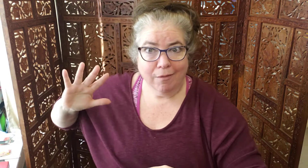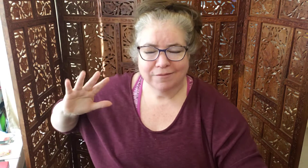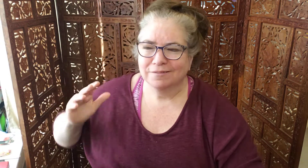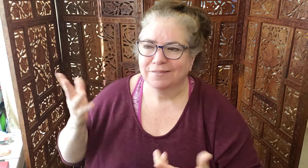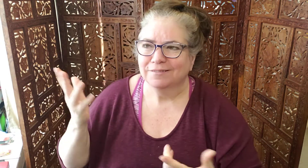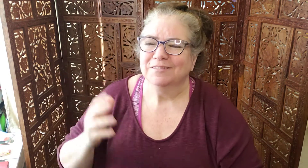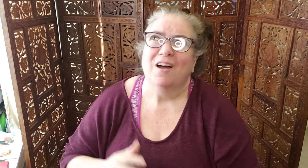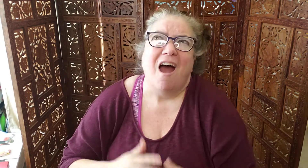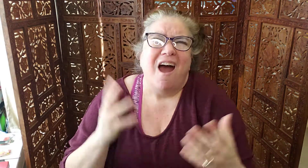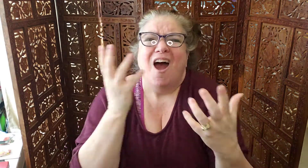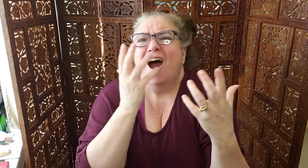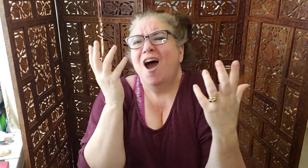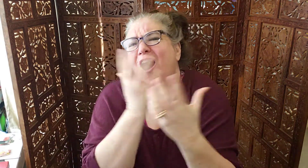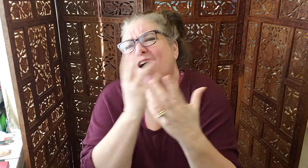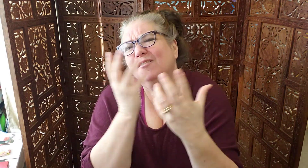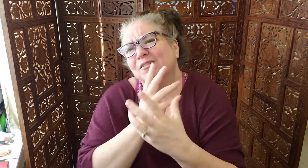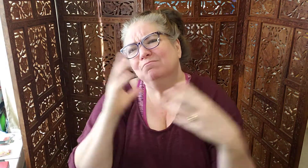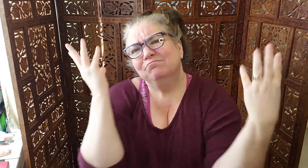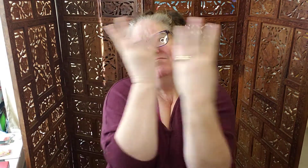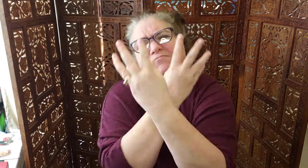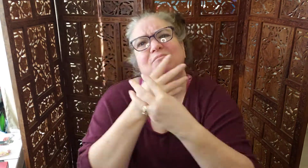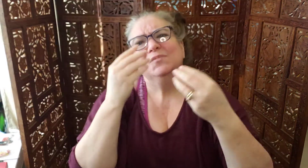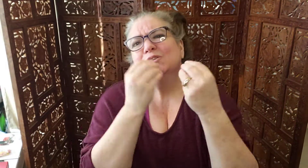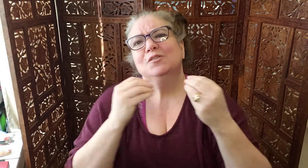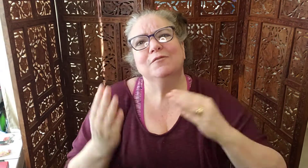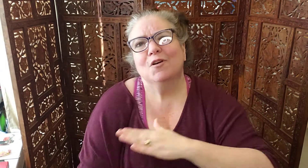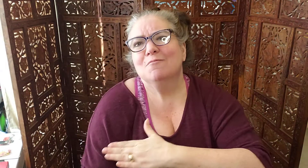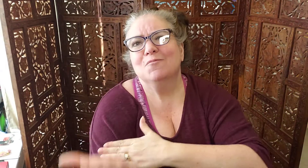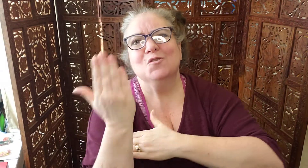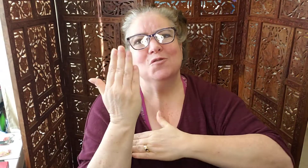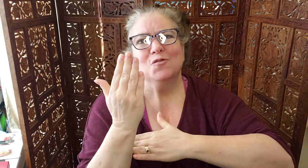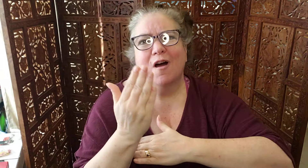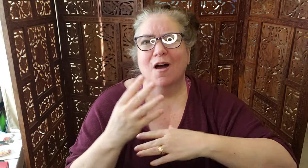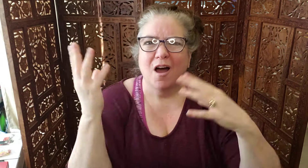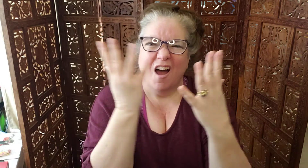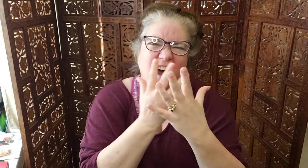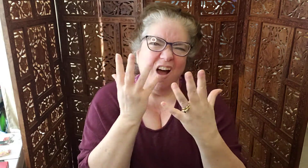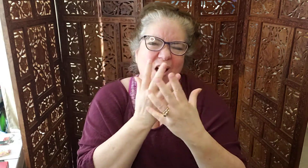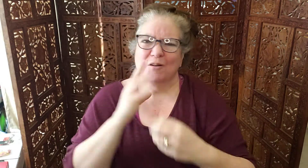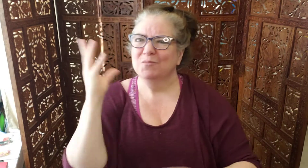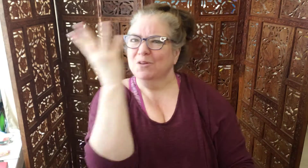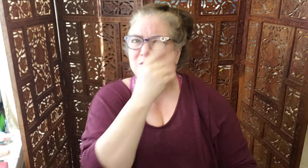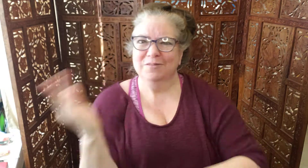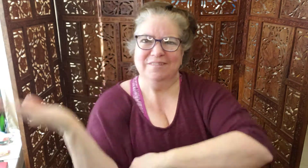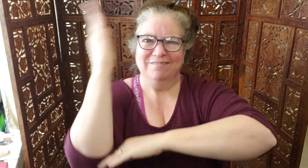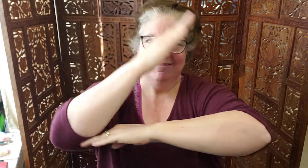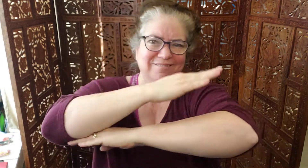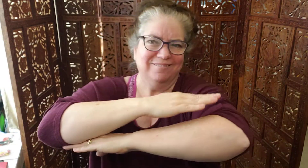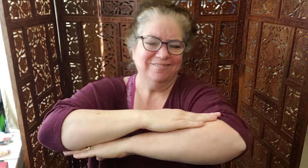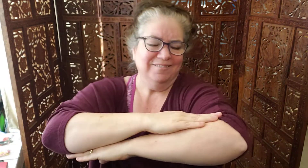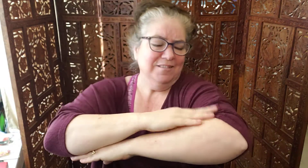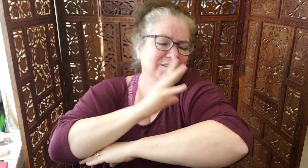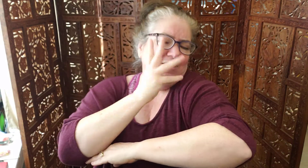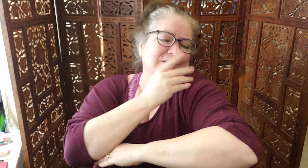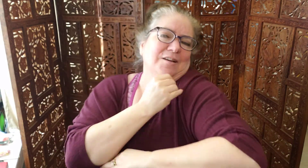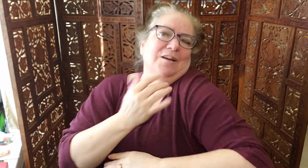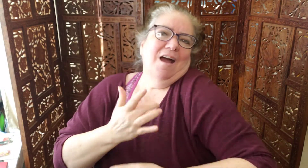beautiful morning. Oh, what a beautiful day. I've got a